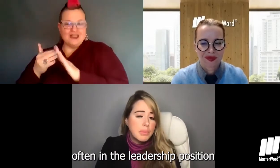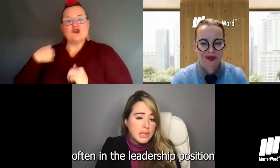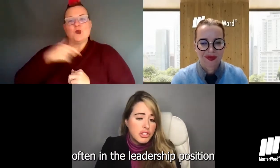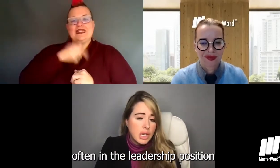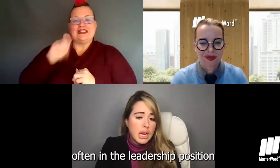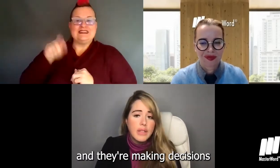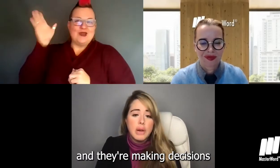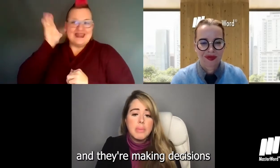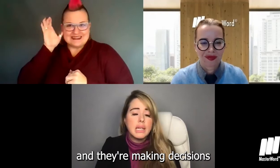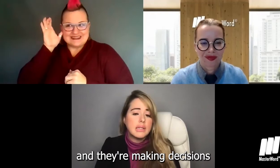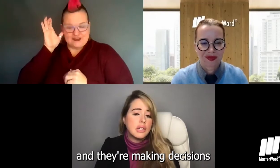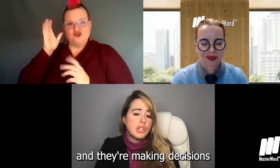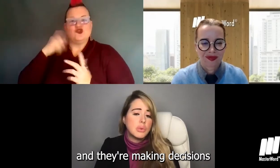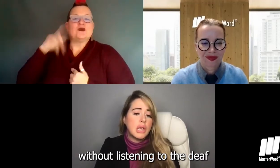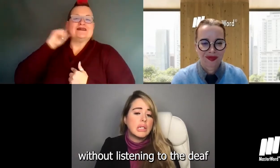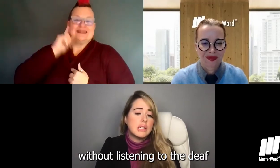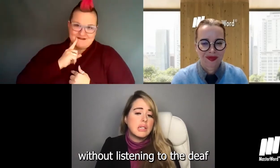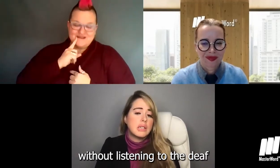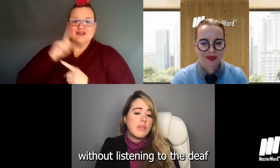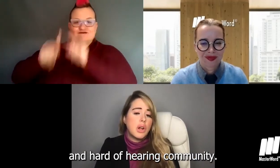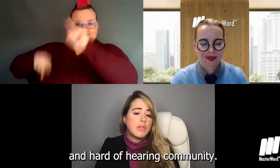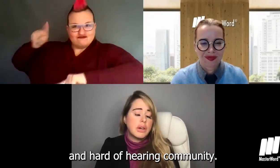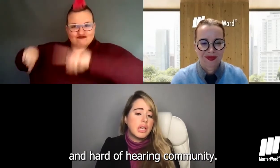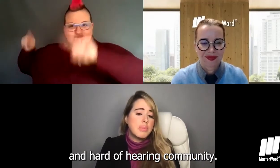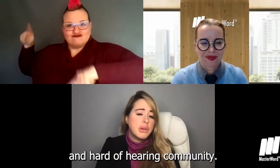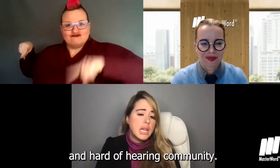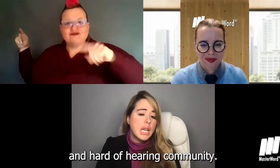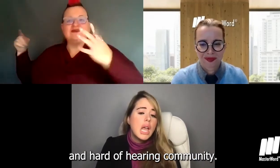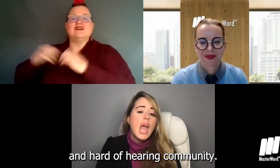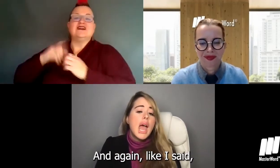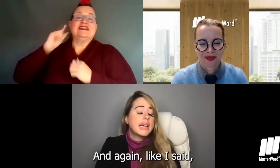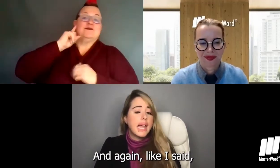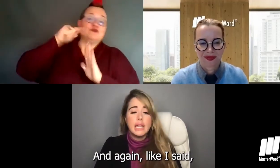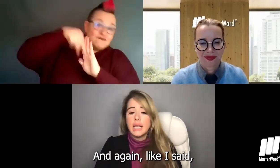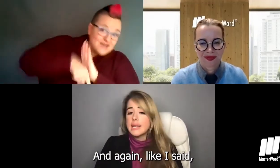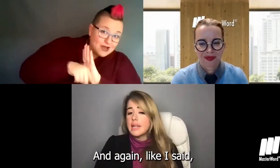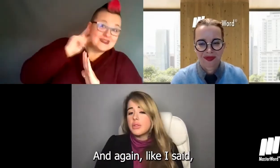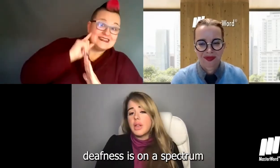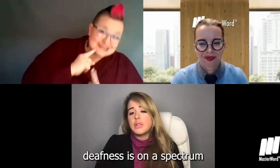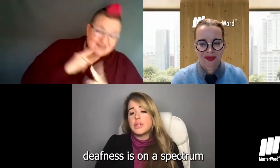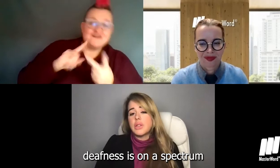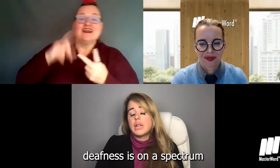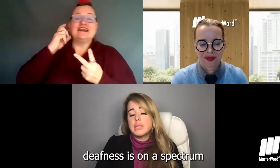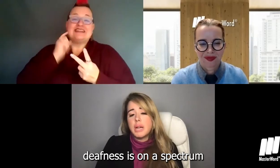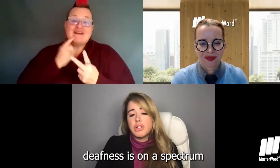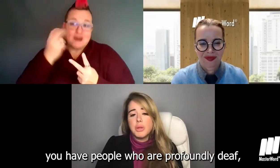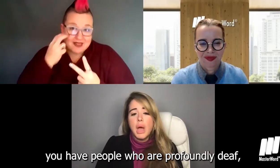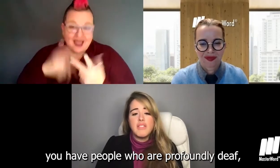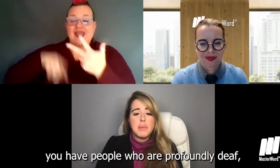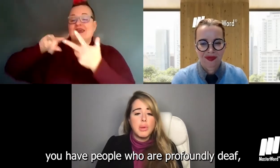position and they're making decisions without listening to the deaf and hard of hearing community. And again, like I said, deafness is on a spectrum. You have people